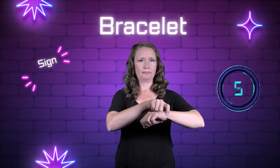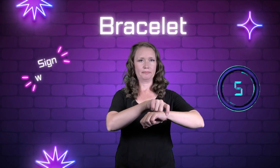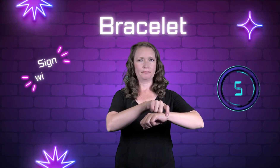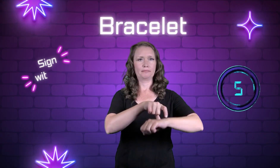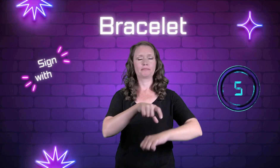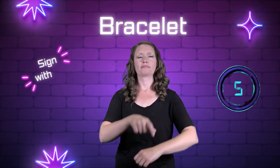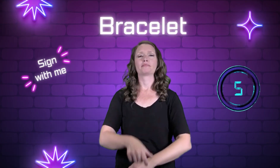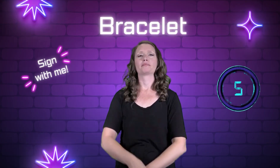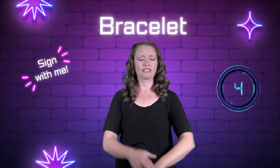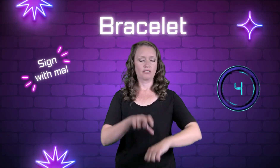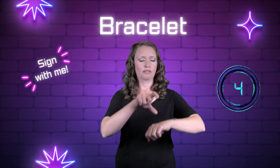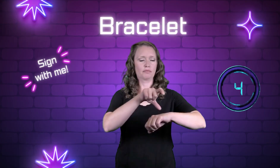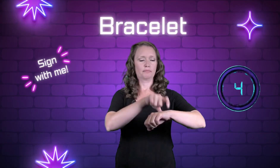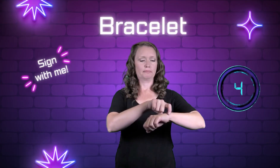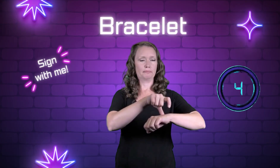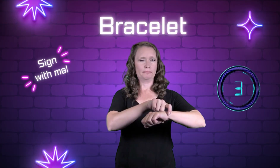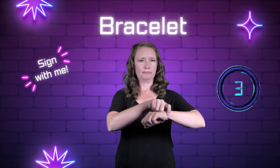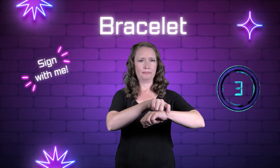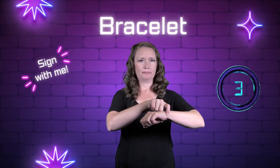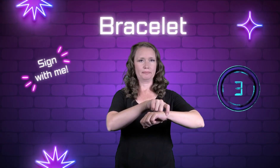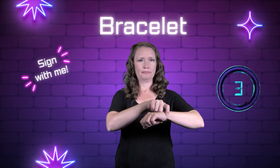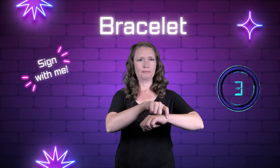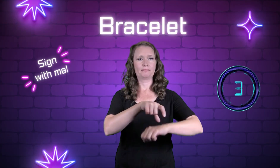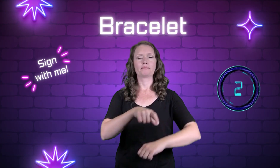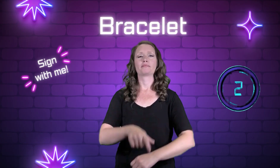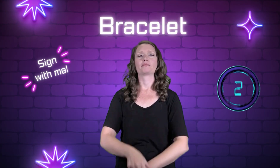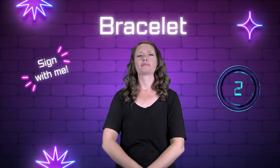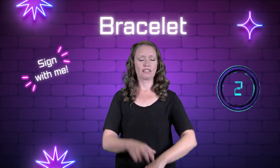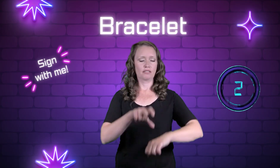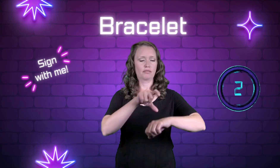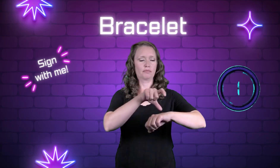Sign with me, sign, bracelet.